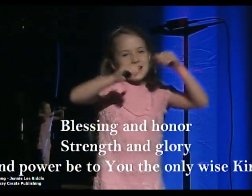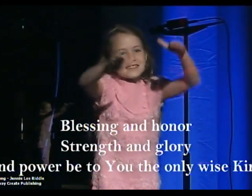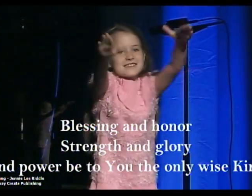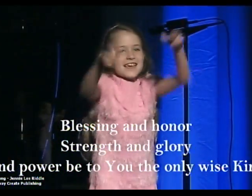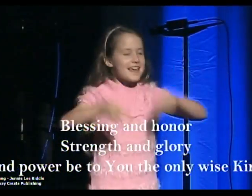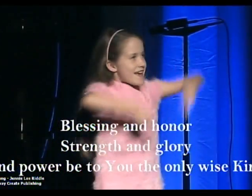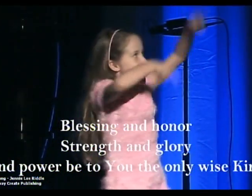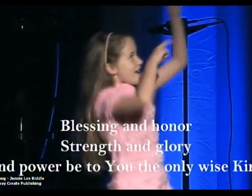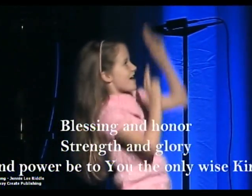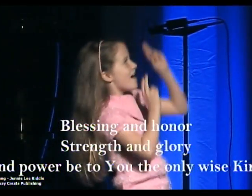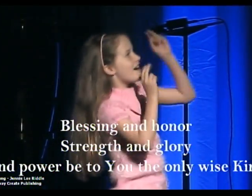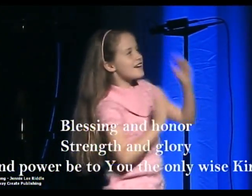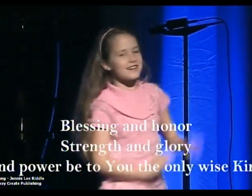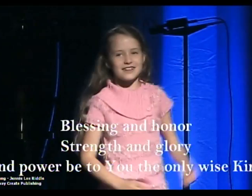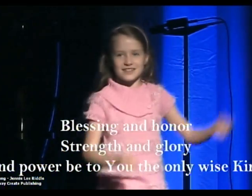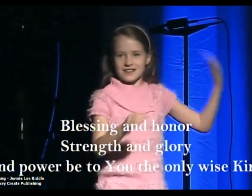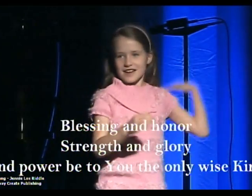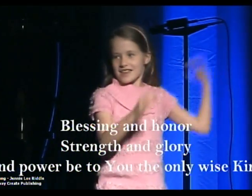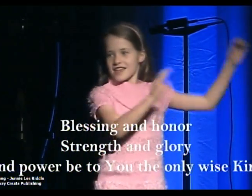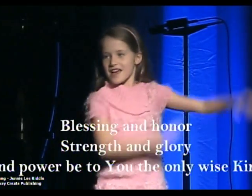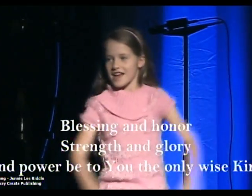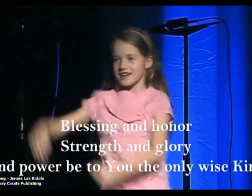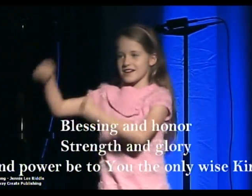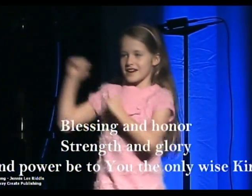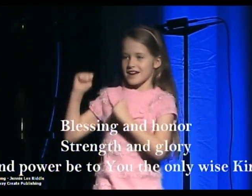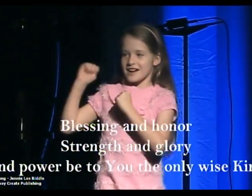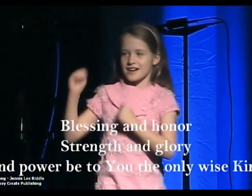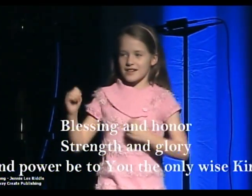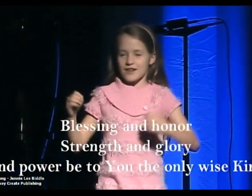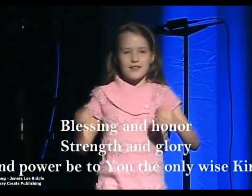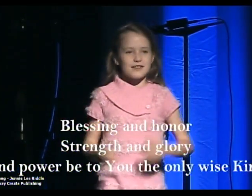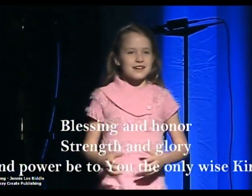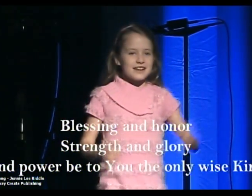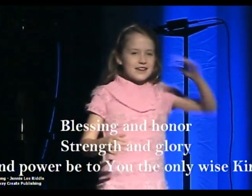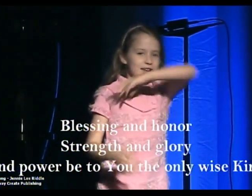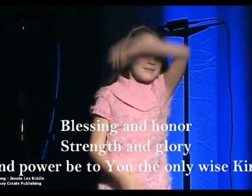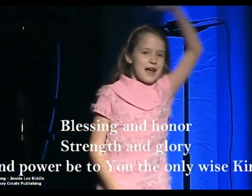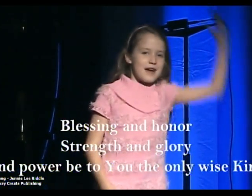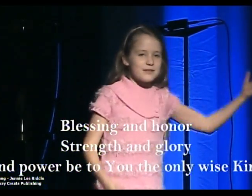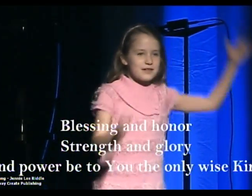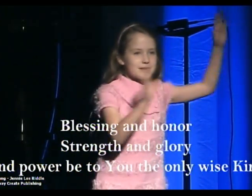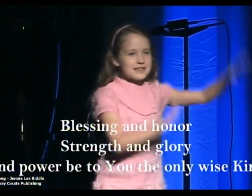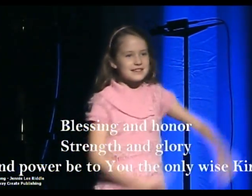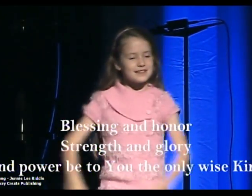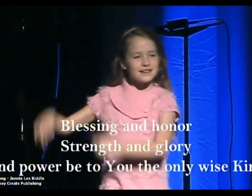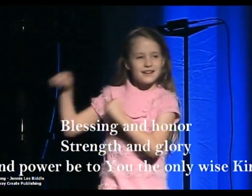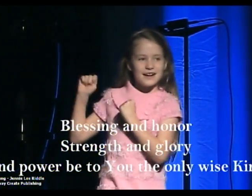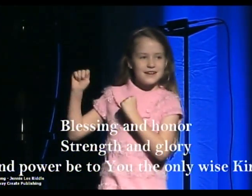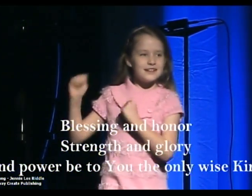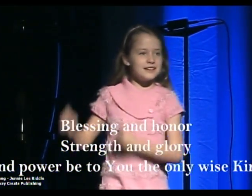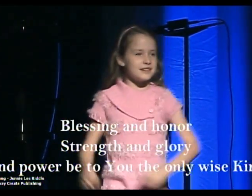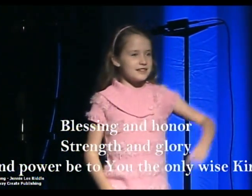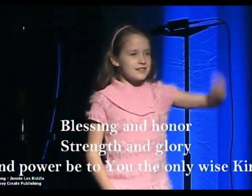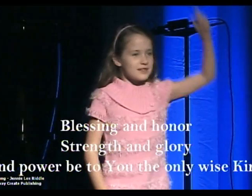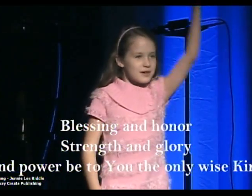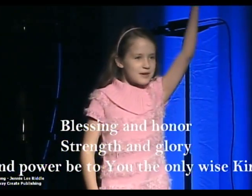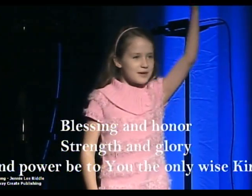Blessing and honor, strength and glory and power be. To you,